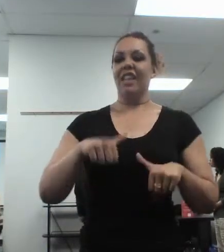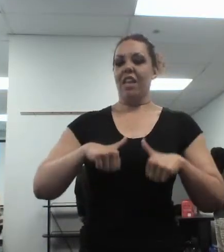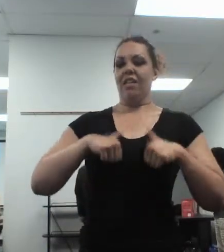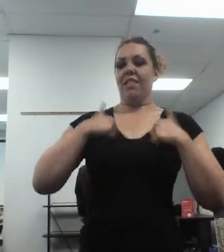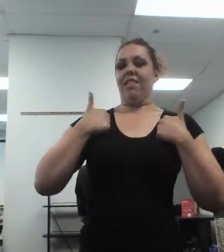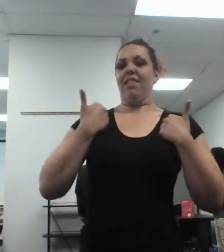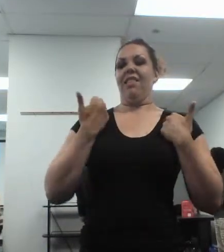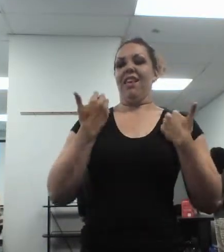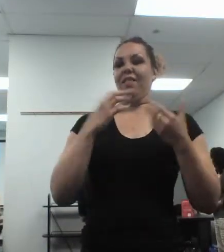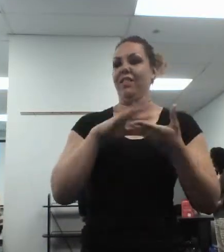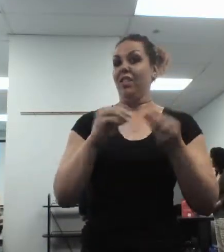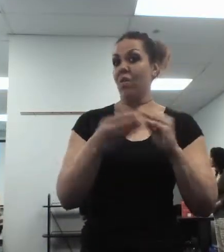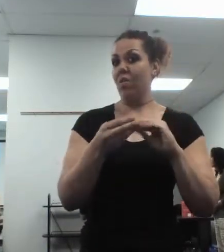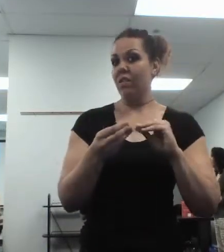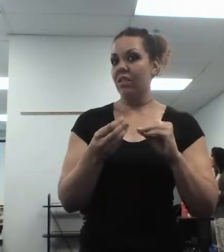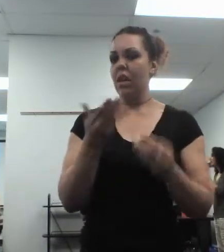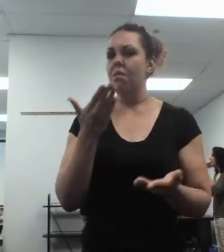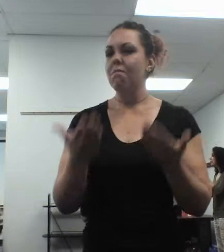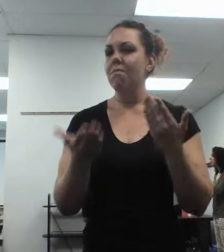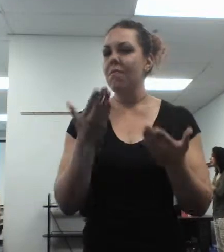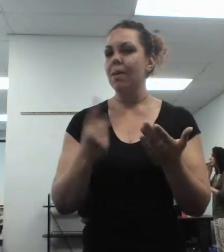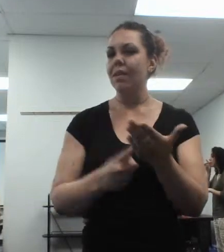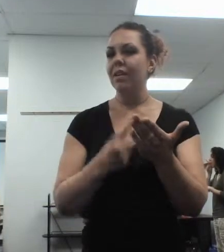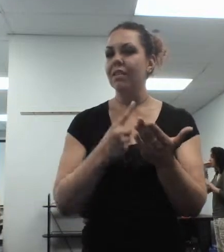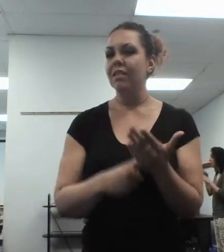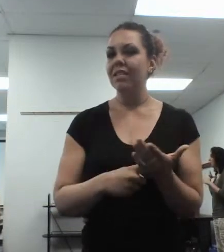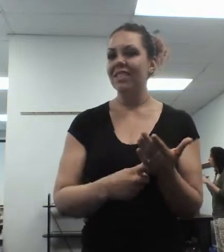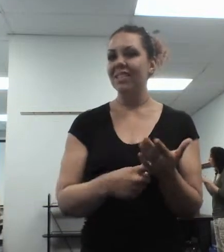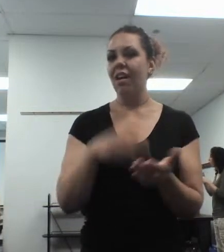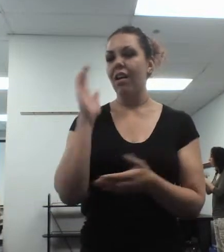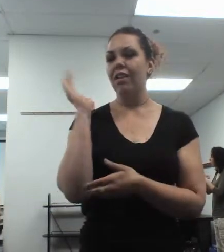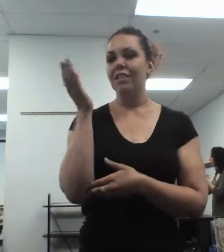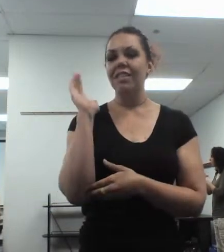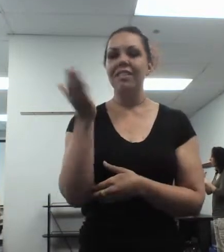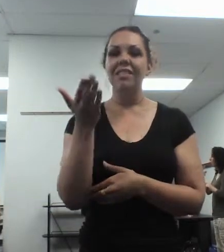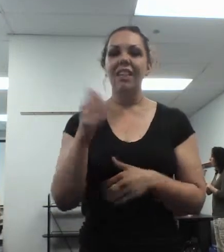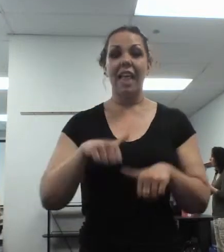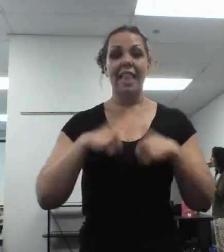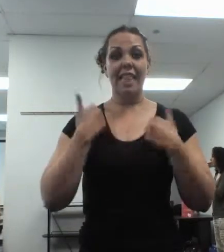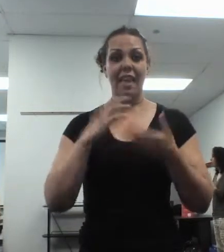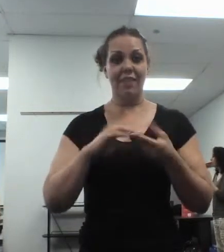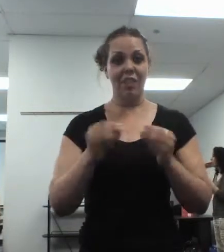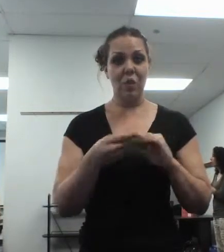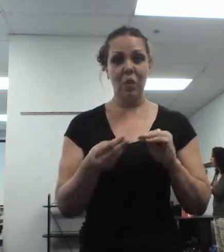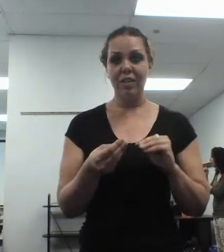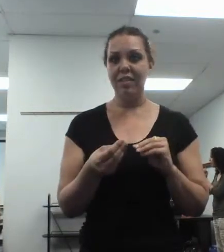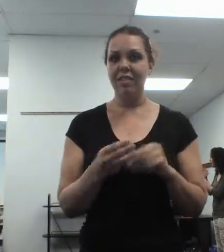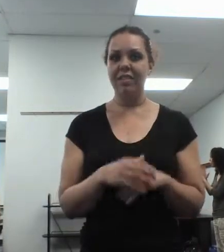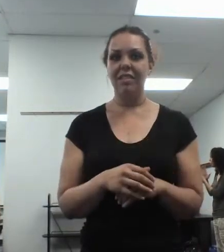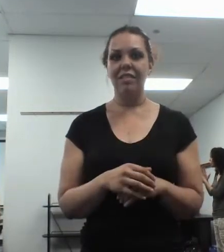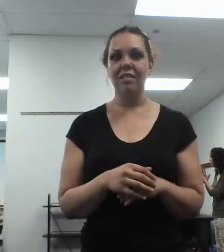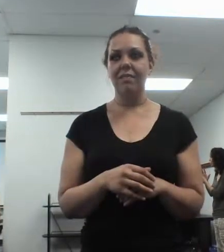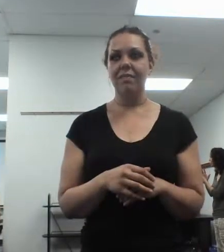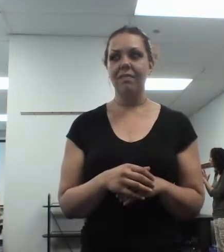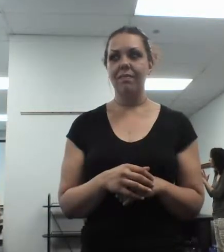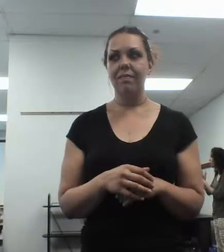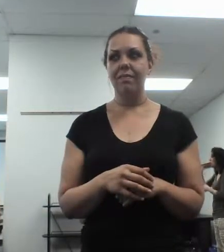a residential school. You may see this, and you would never sign a state institution. You know that this is